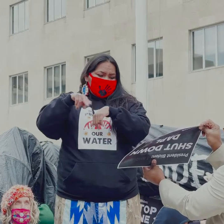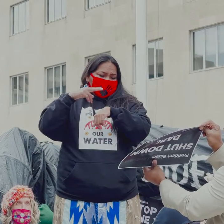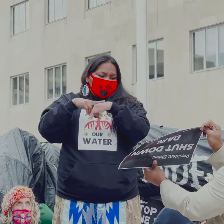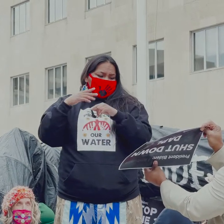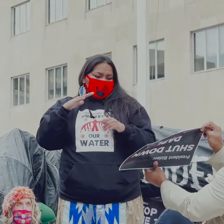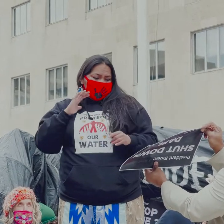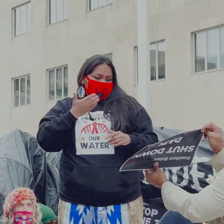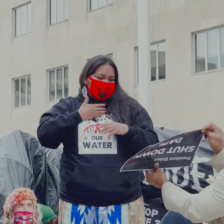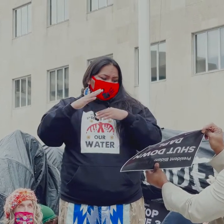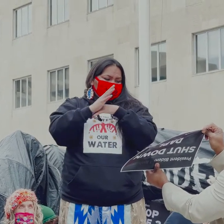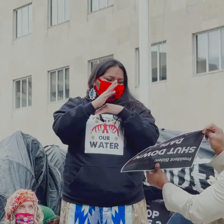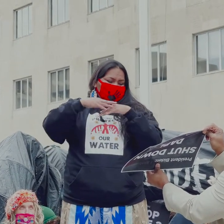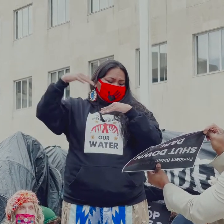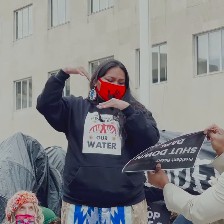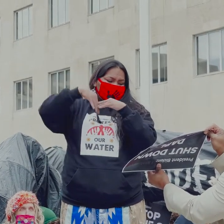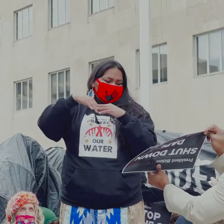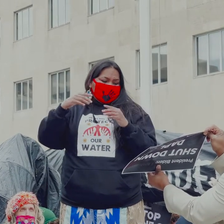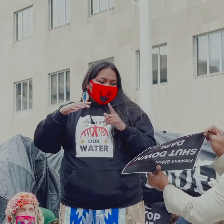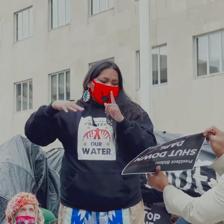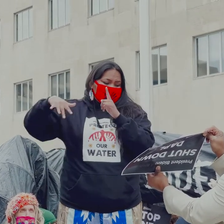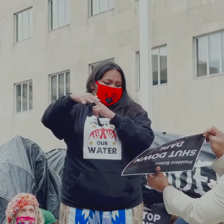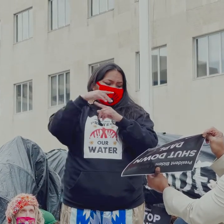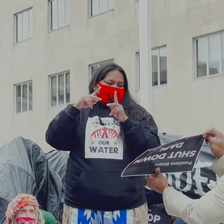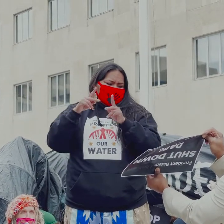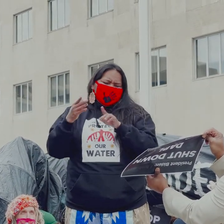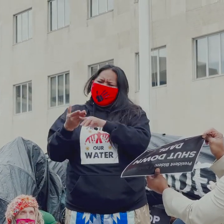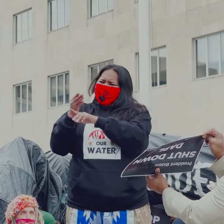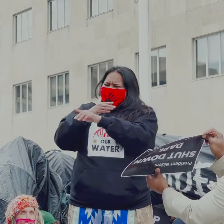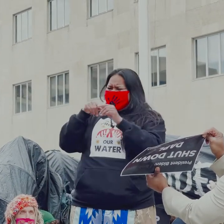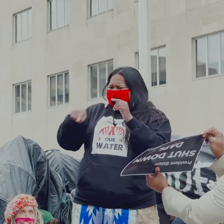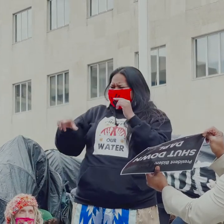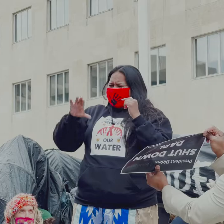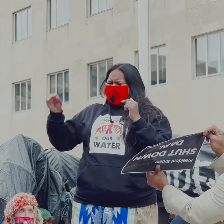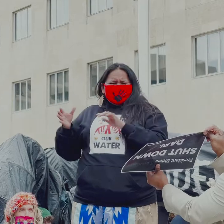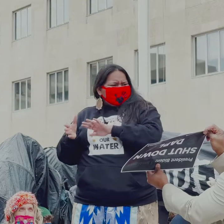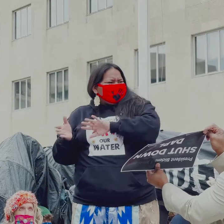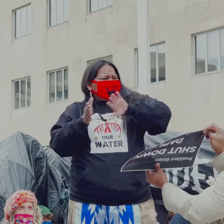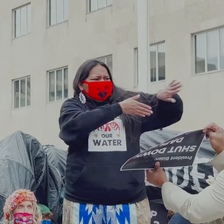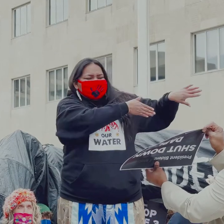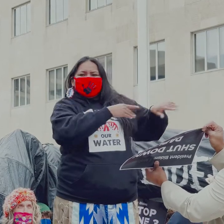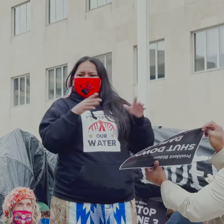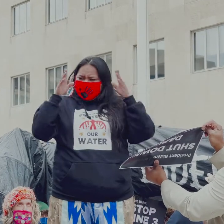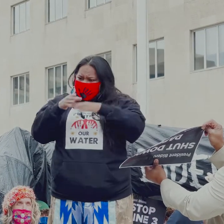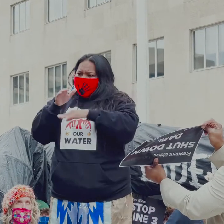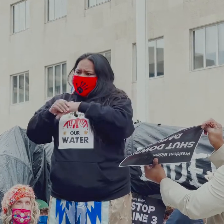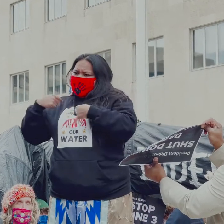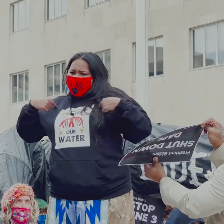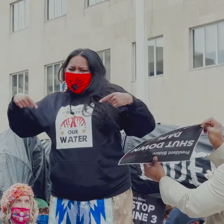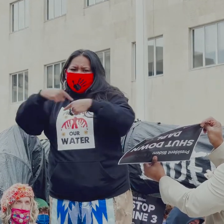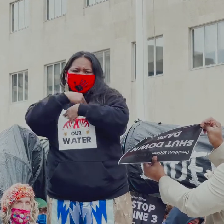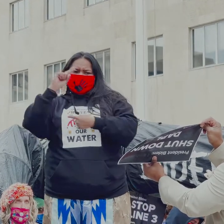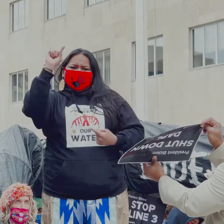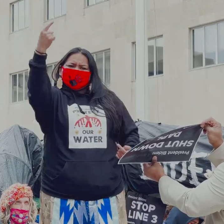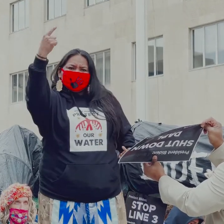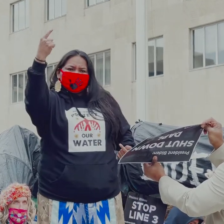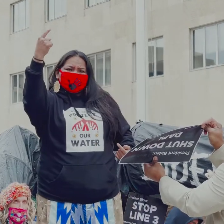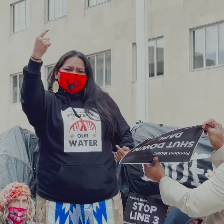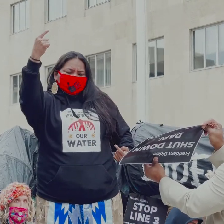our natural environment and our indigenous people before the well-beings of these oil companies.